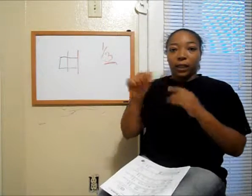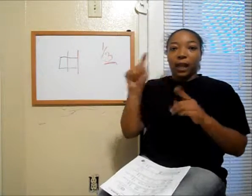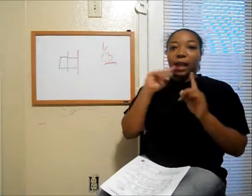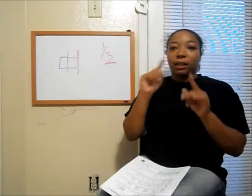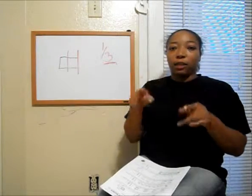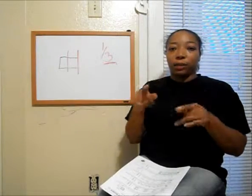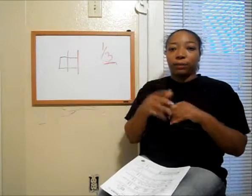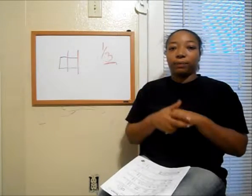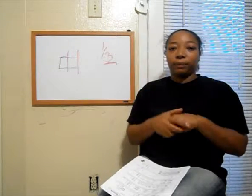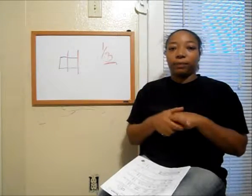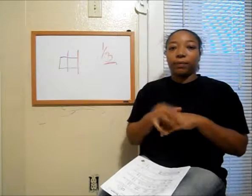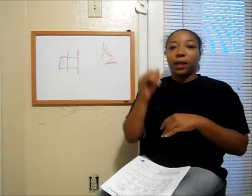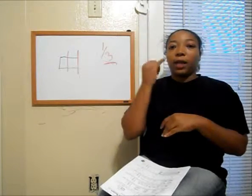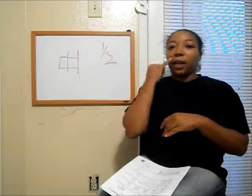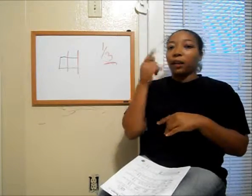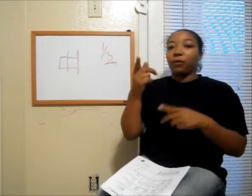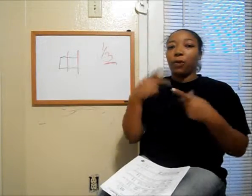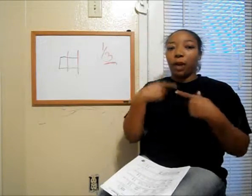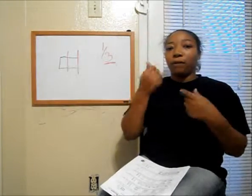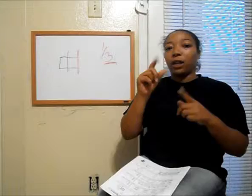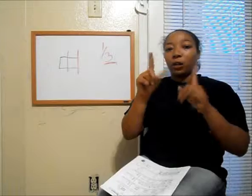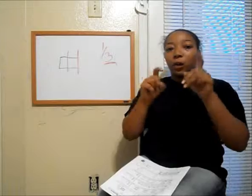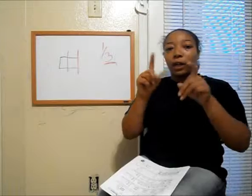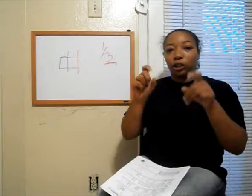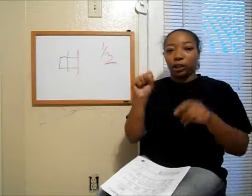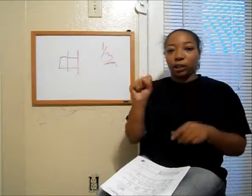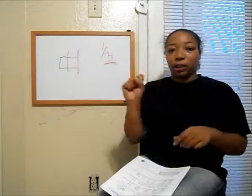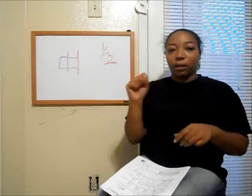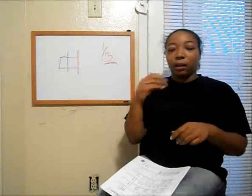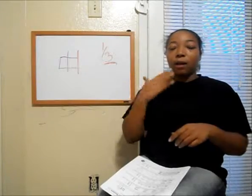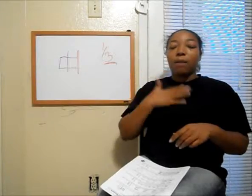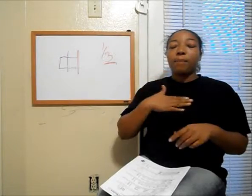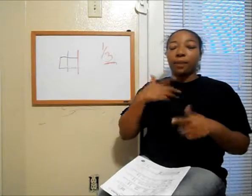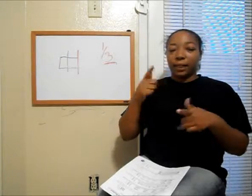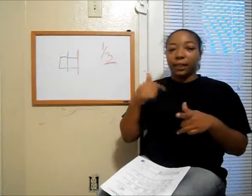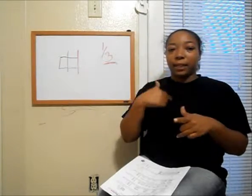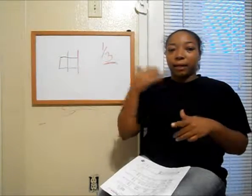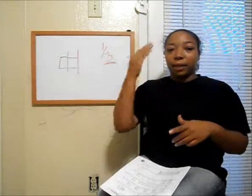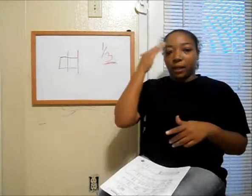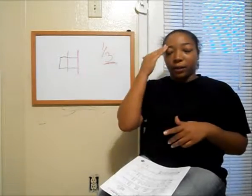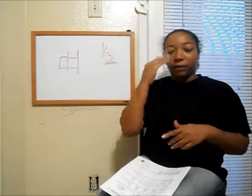answer. If you have any questions, please let me know.